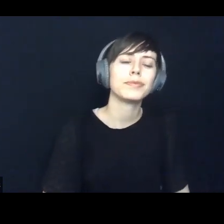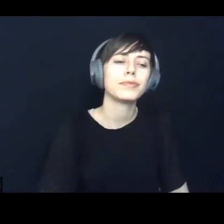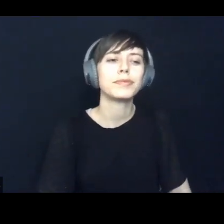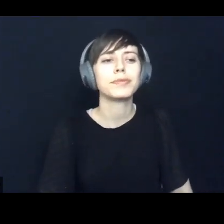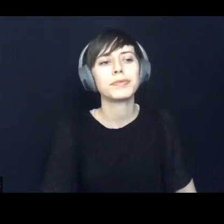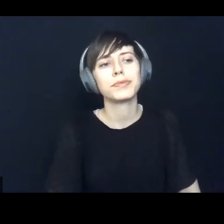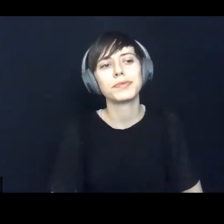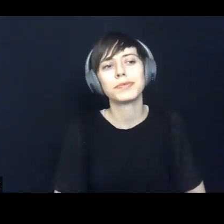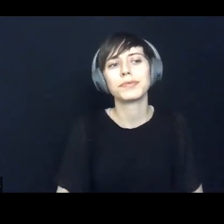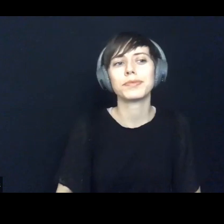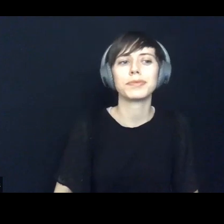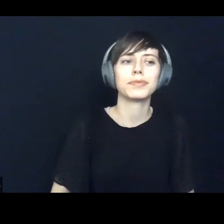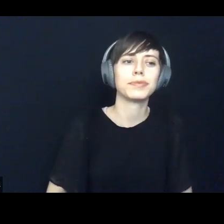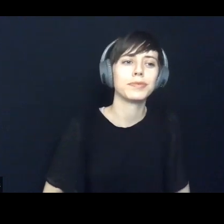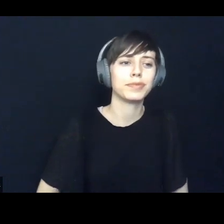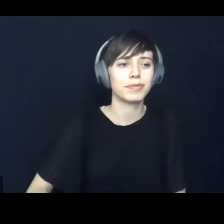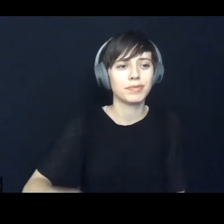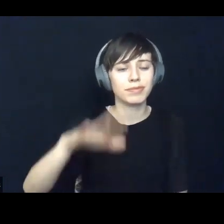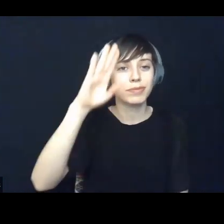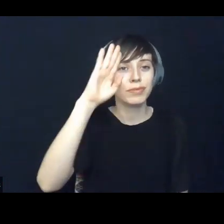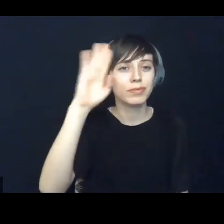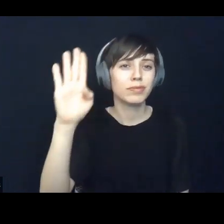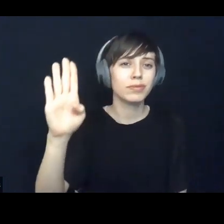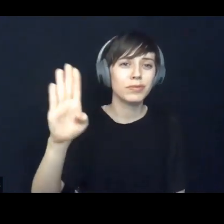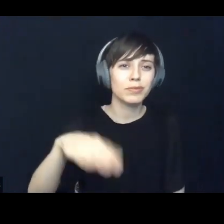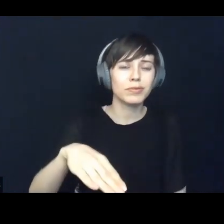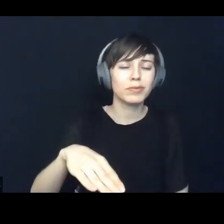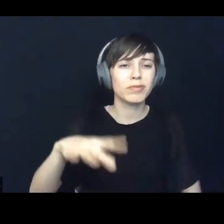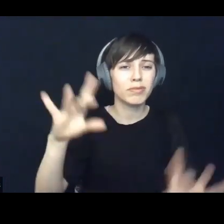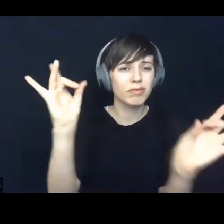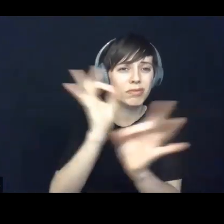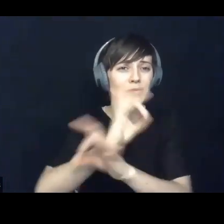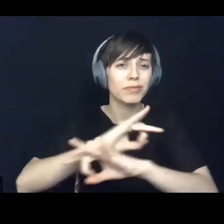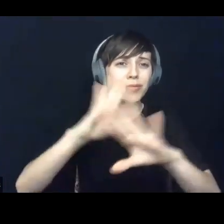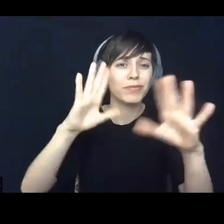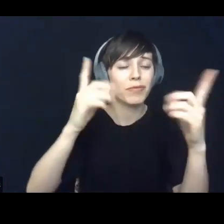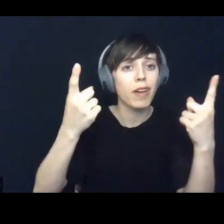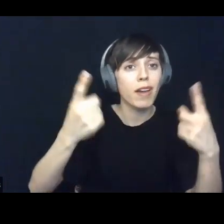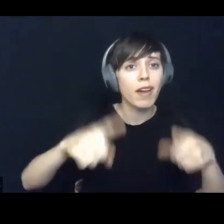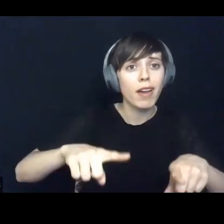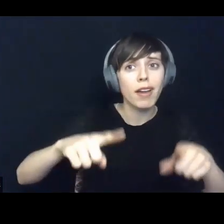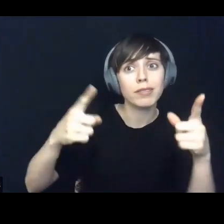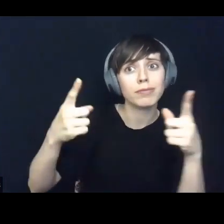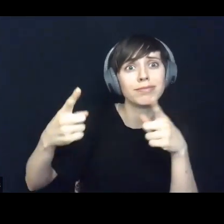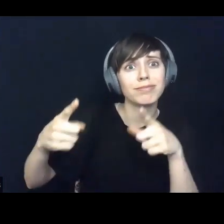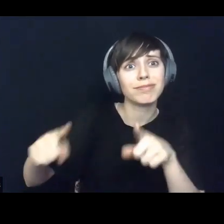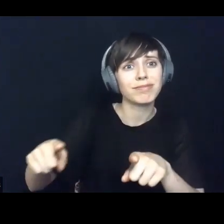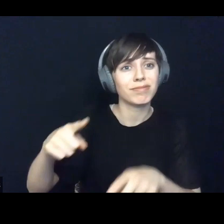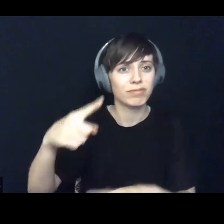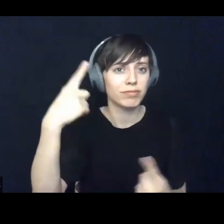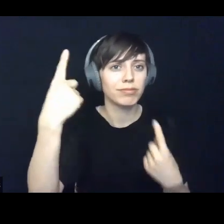what sad things happen on my ordinary